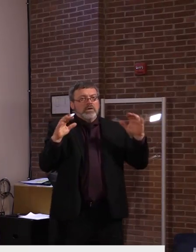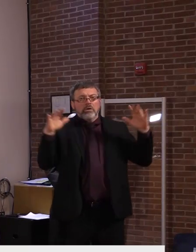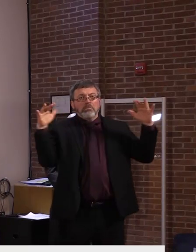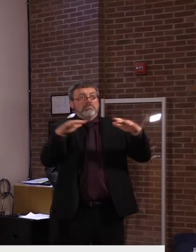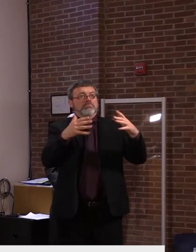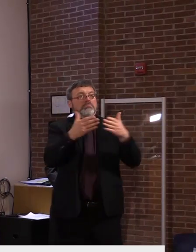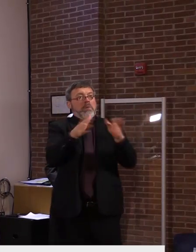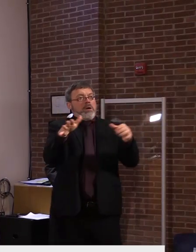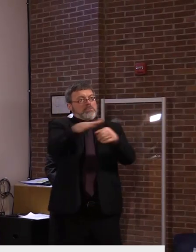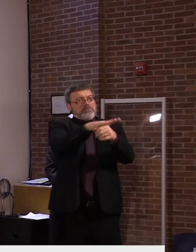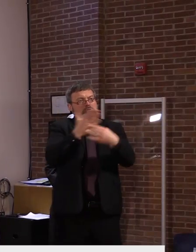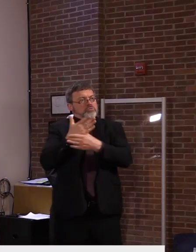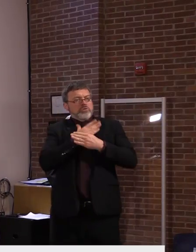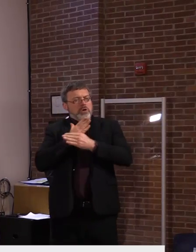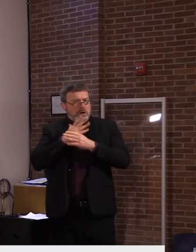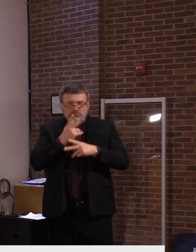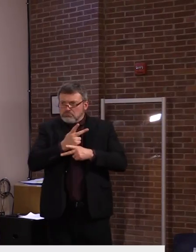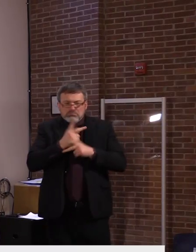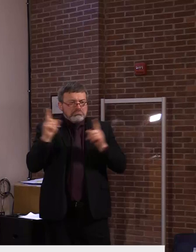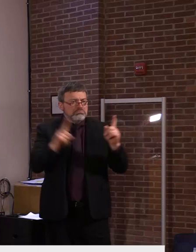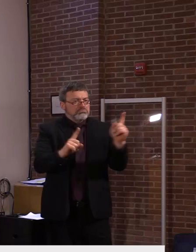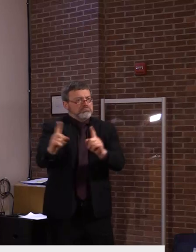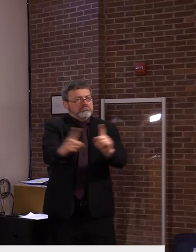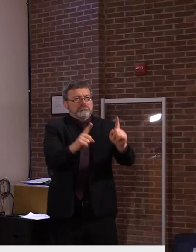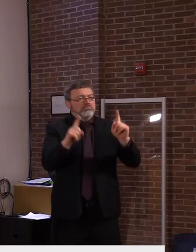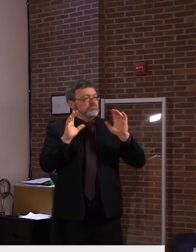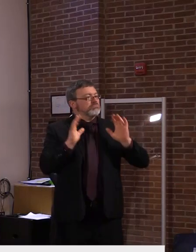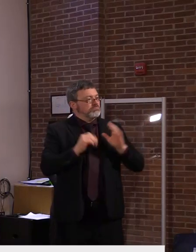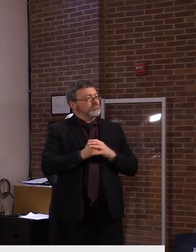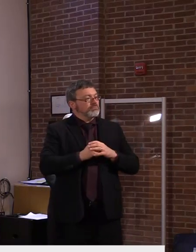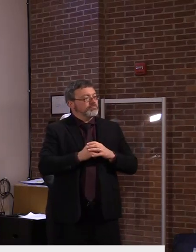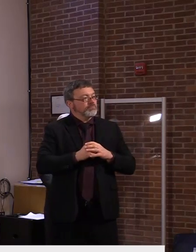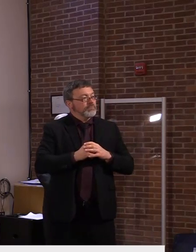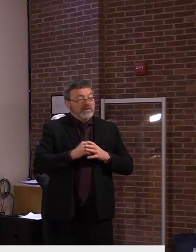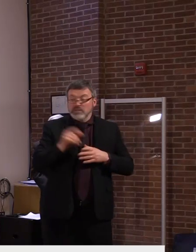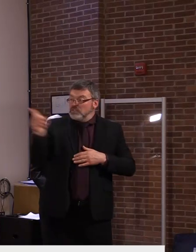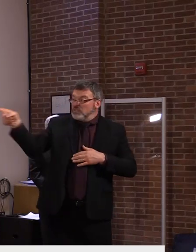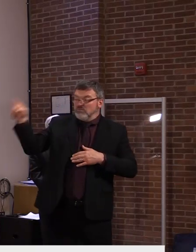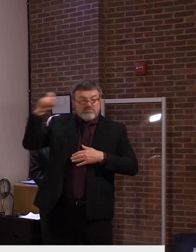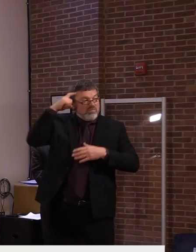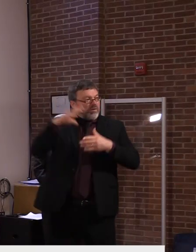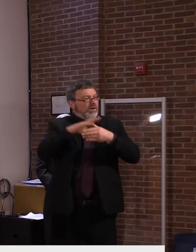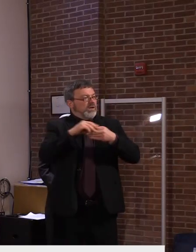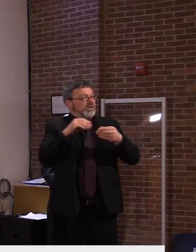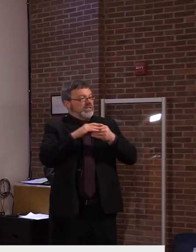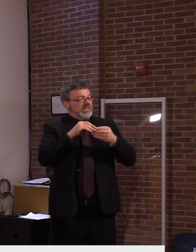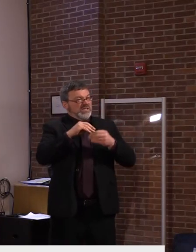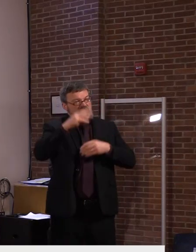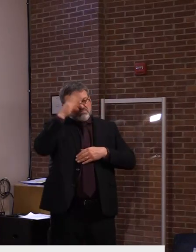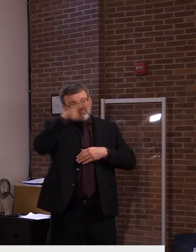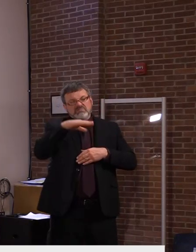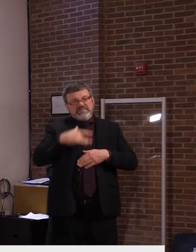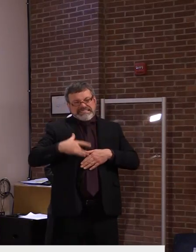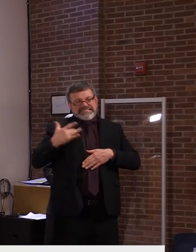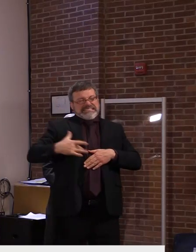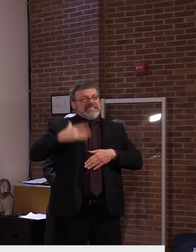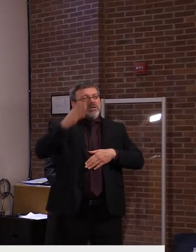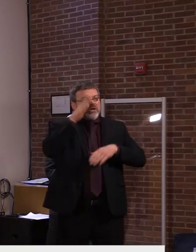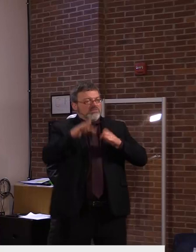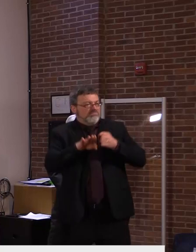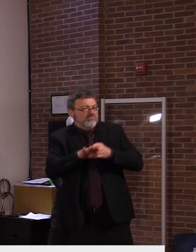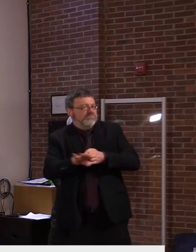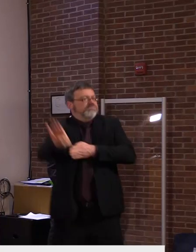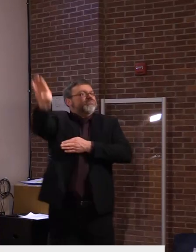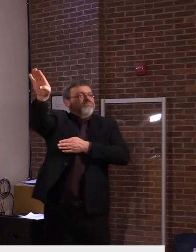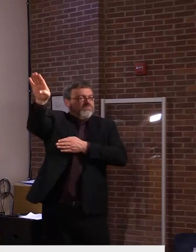Unfortunately, as the governor said, we do expect to see more cases after Thanksgiving. So the more we can plan ahead for keeping